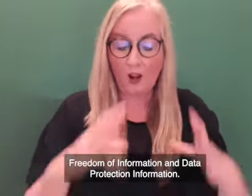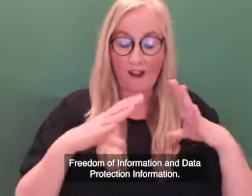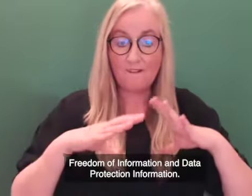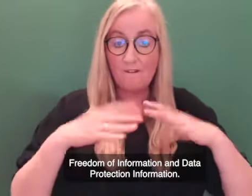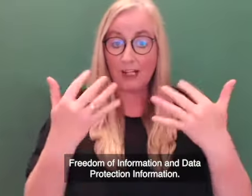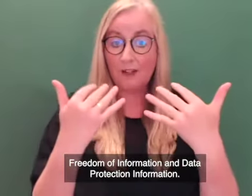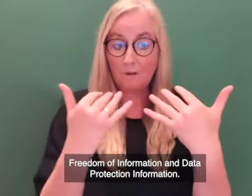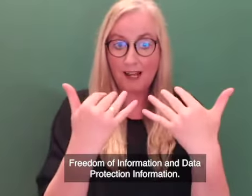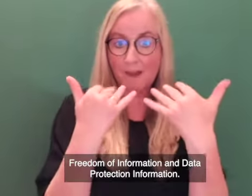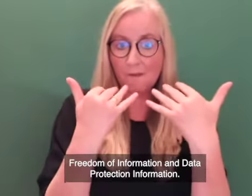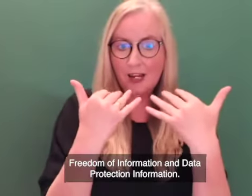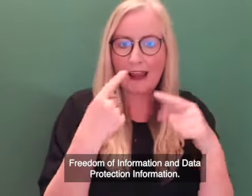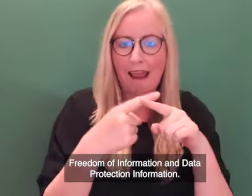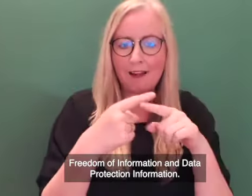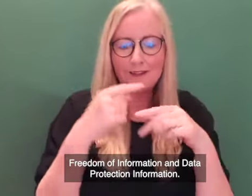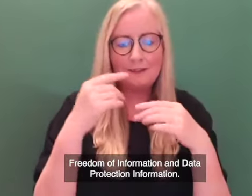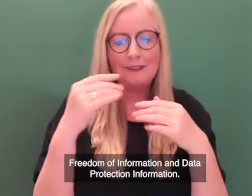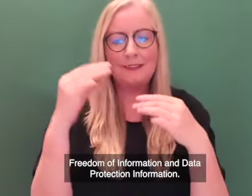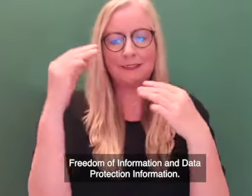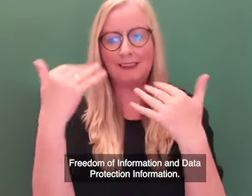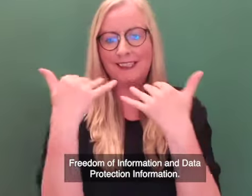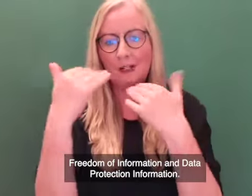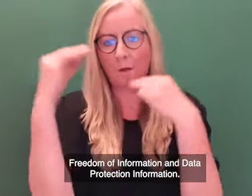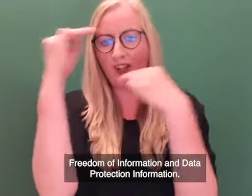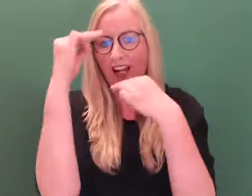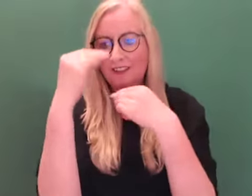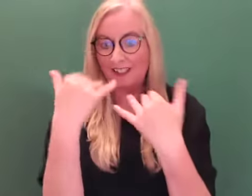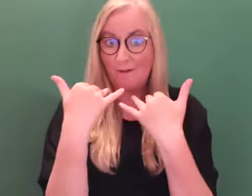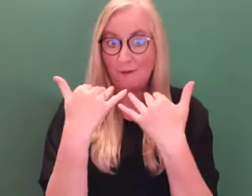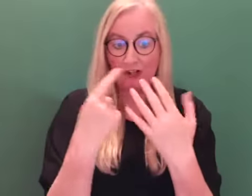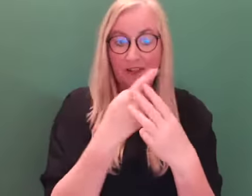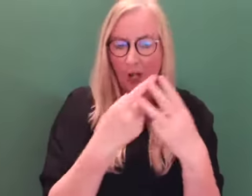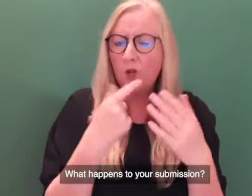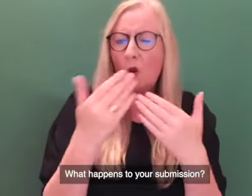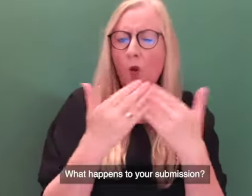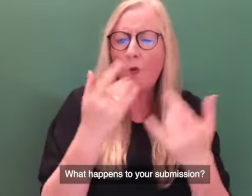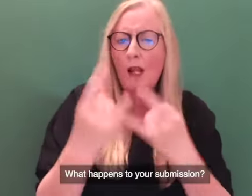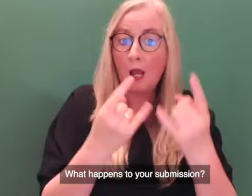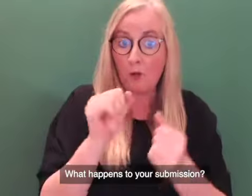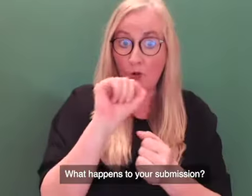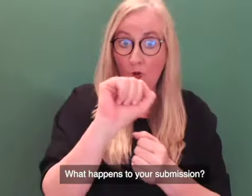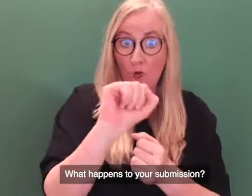Freedom of information and data protection information. What happens to your submission?